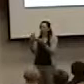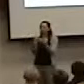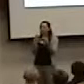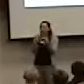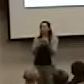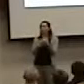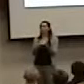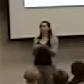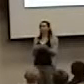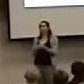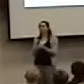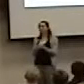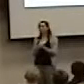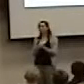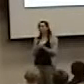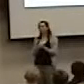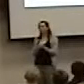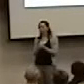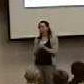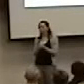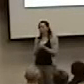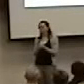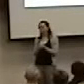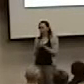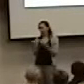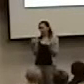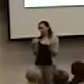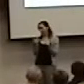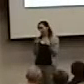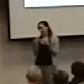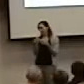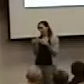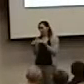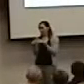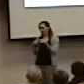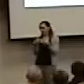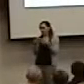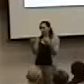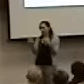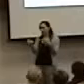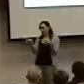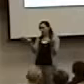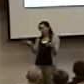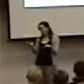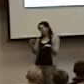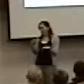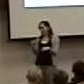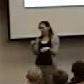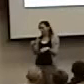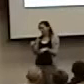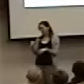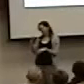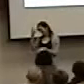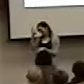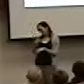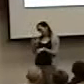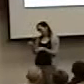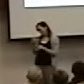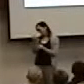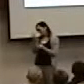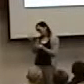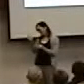Sometimes the expression is used, arms and legs, and things he had to take care of. He also understands that he has a